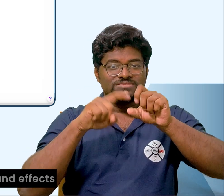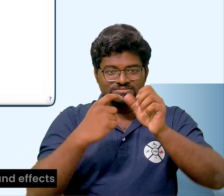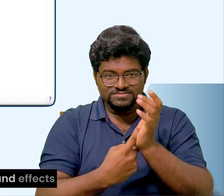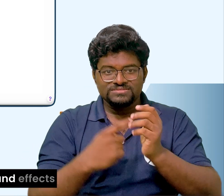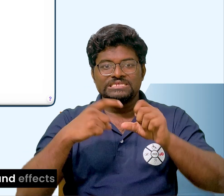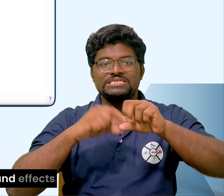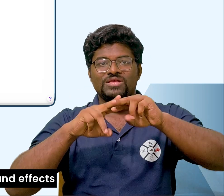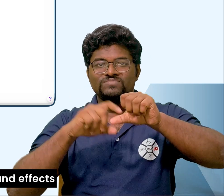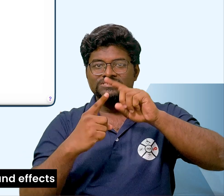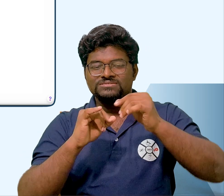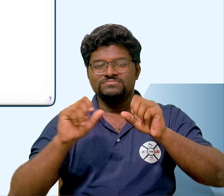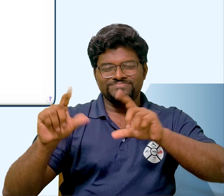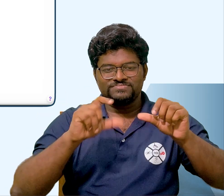filters and effects,